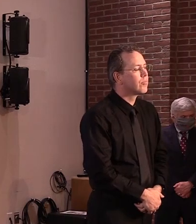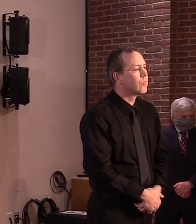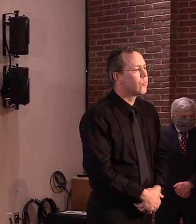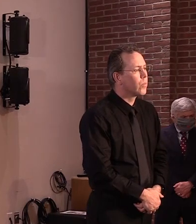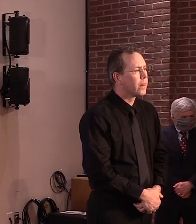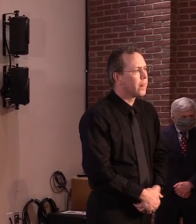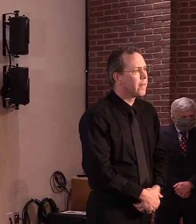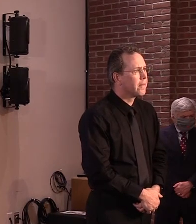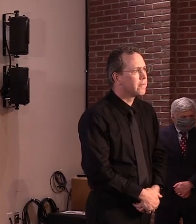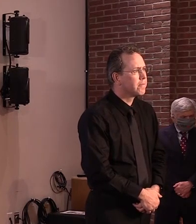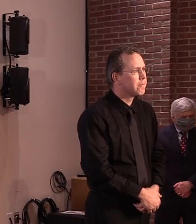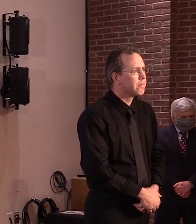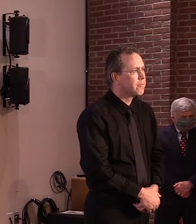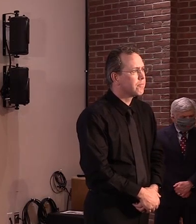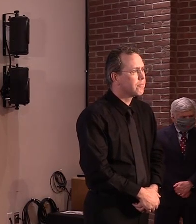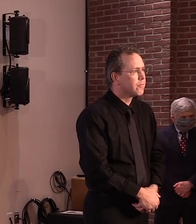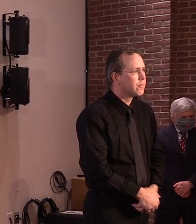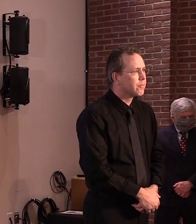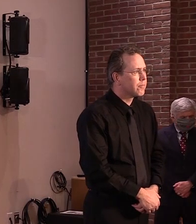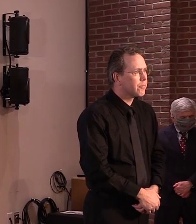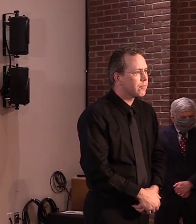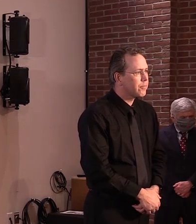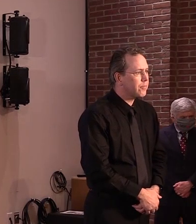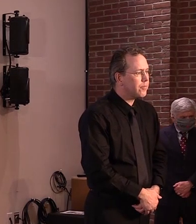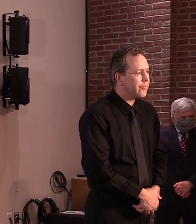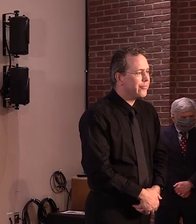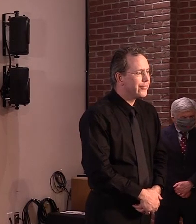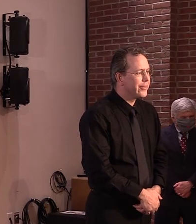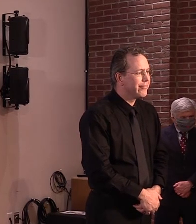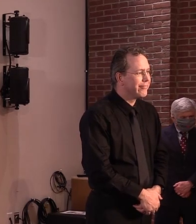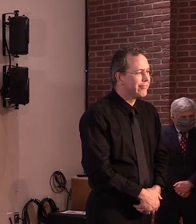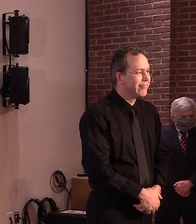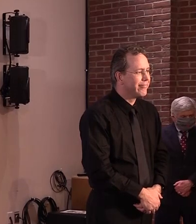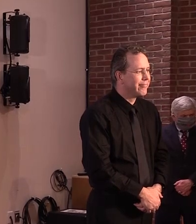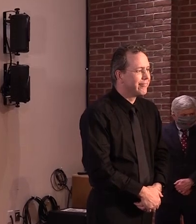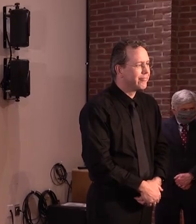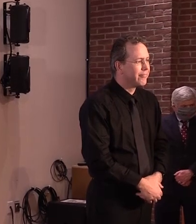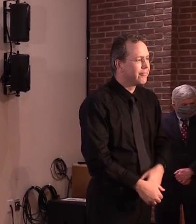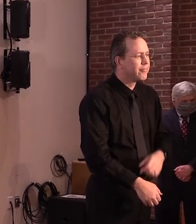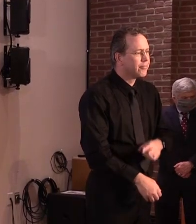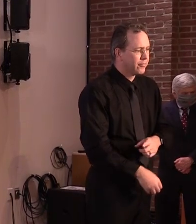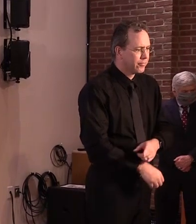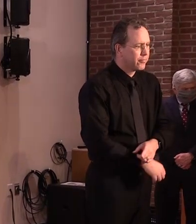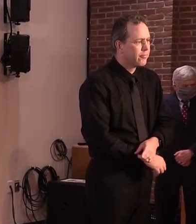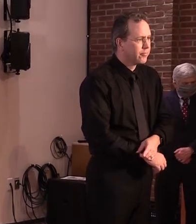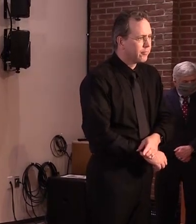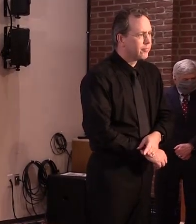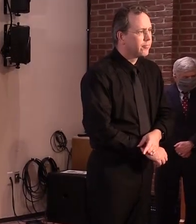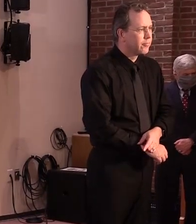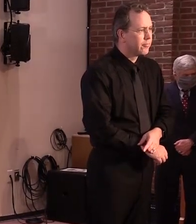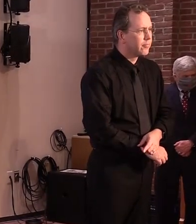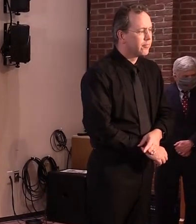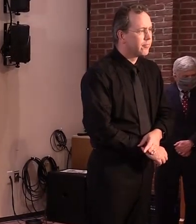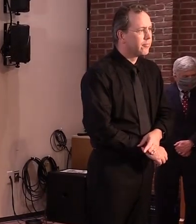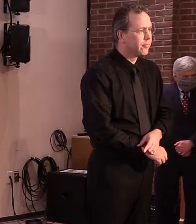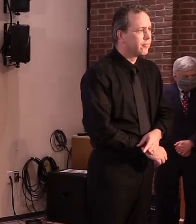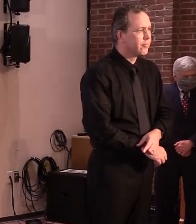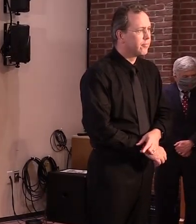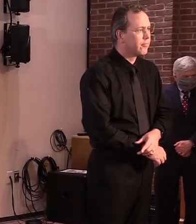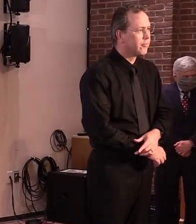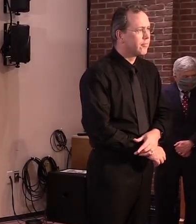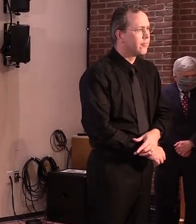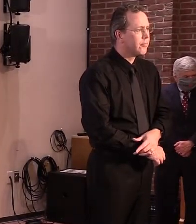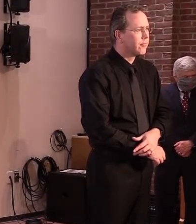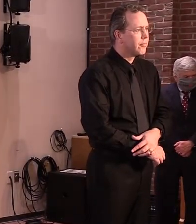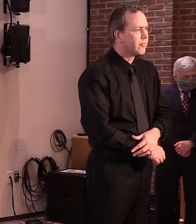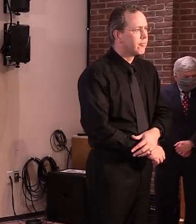Thank you very much, Governor Scott, or more likely maybe Dr. Levine. Just to follow up on that question, obviously